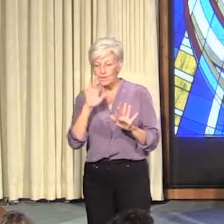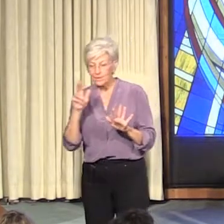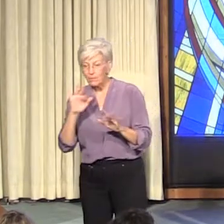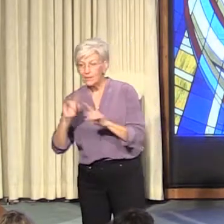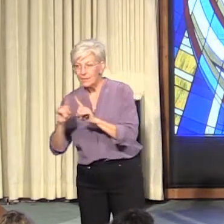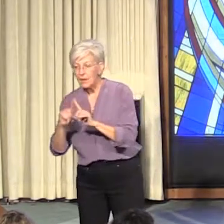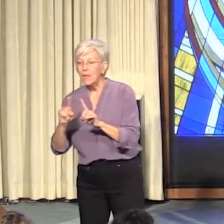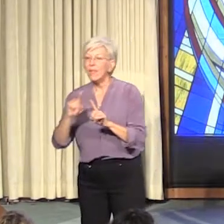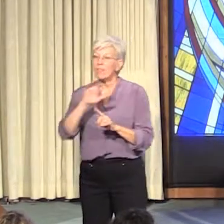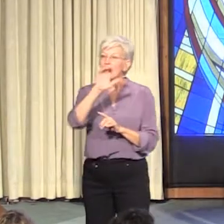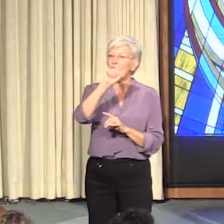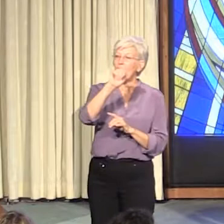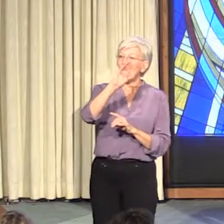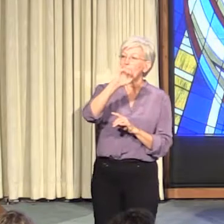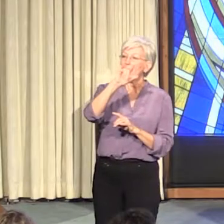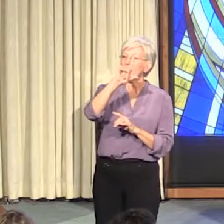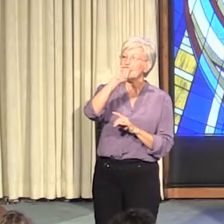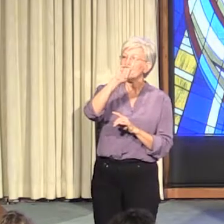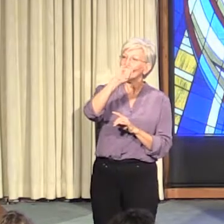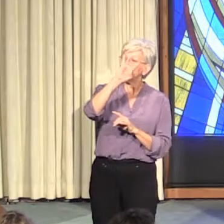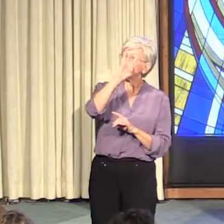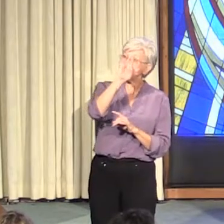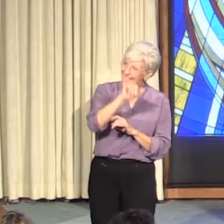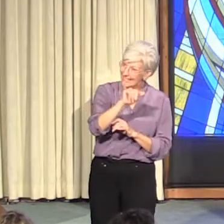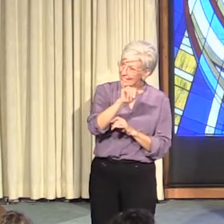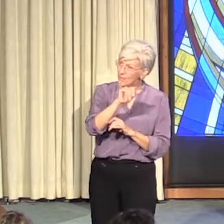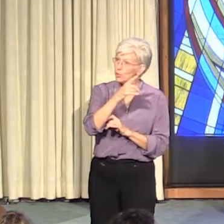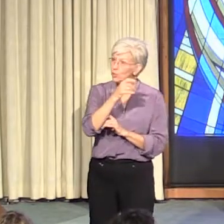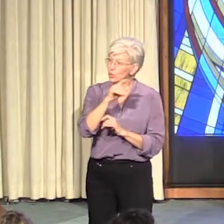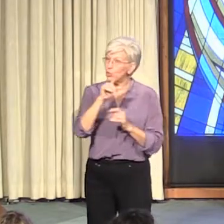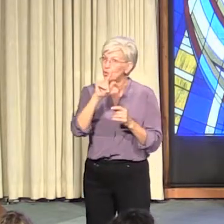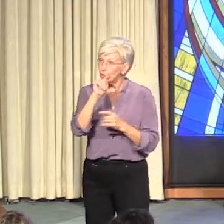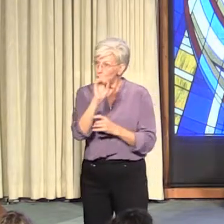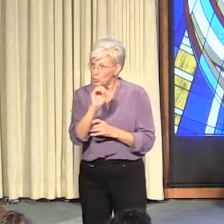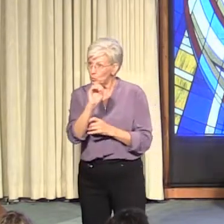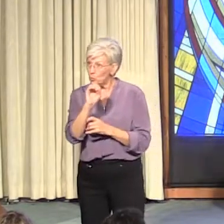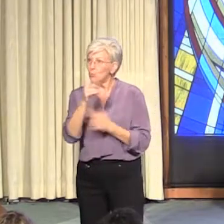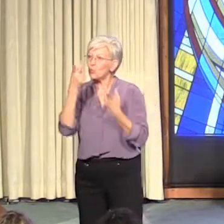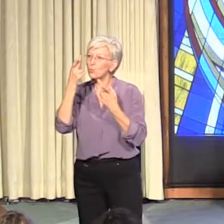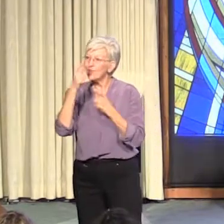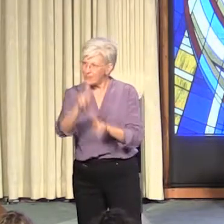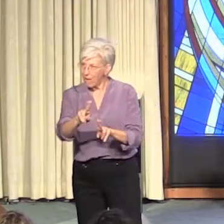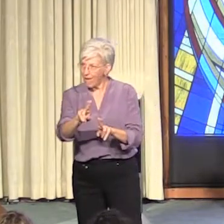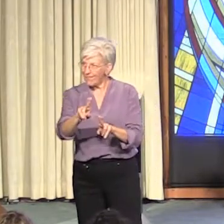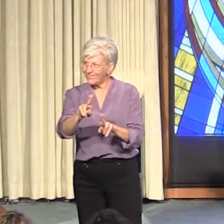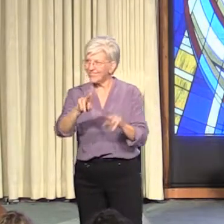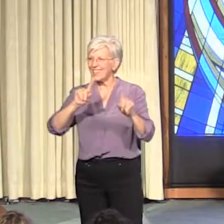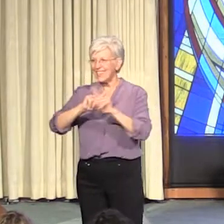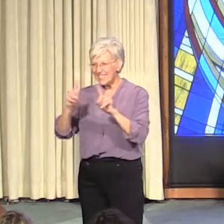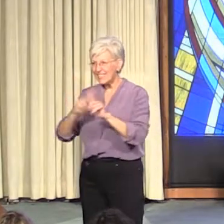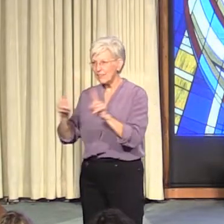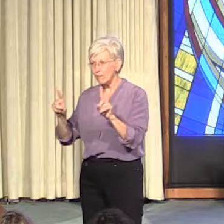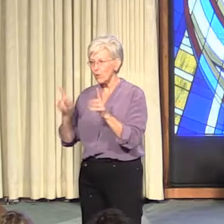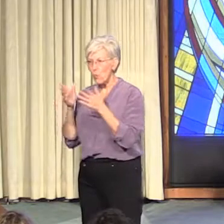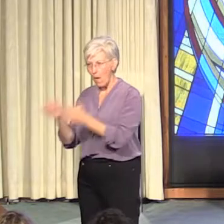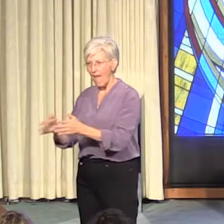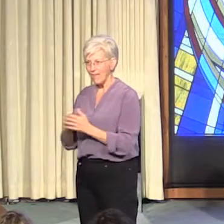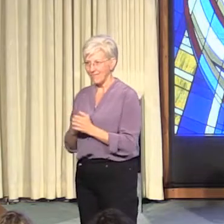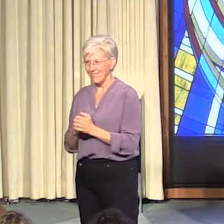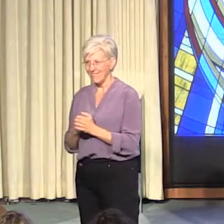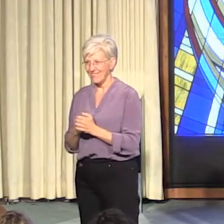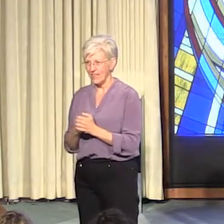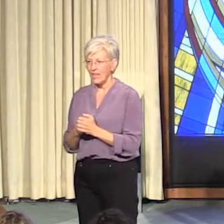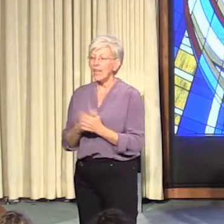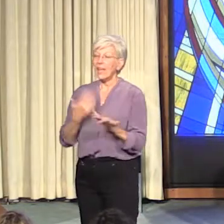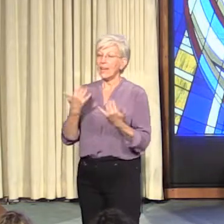the ability to respond in a different way. Now, if at some point in